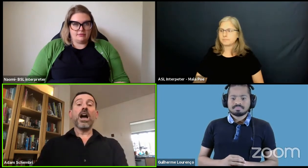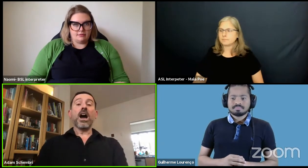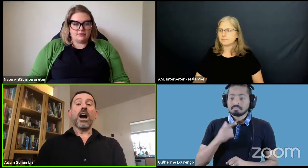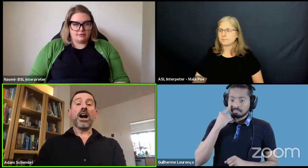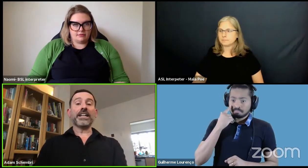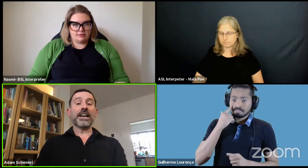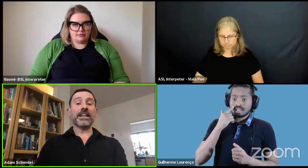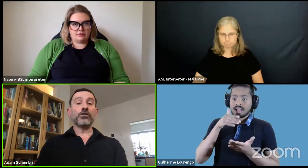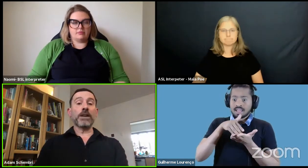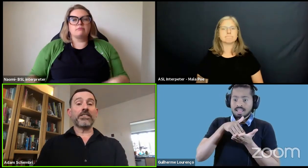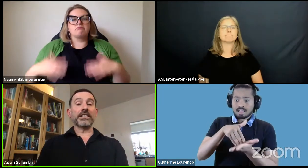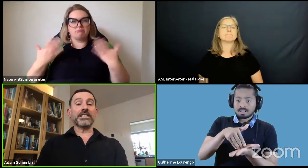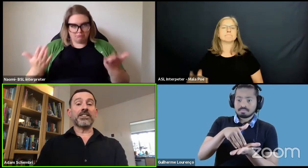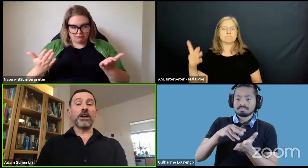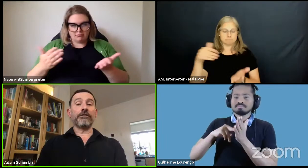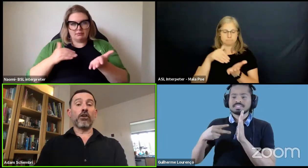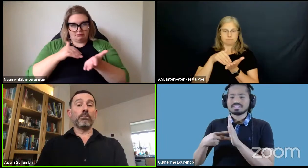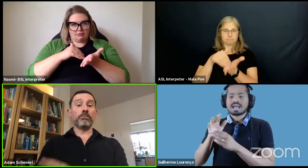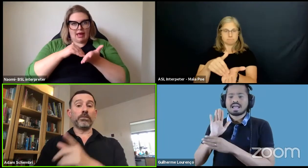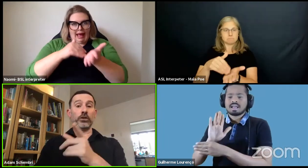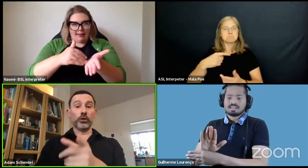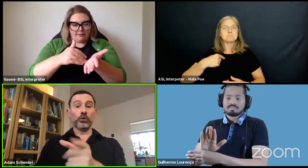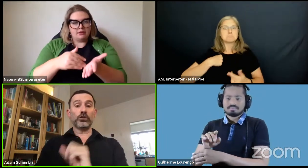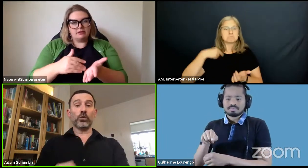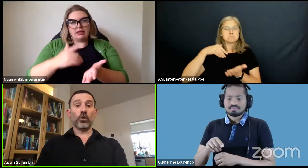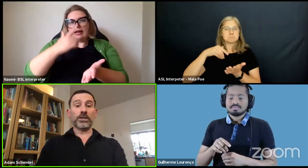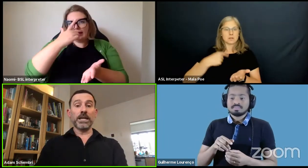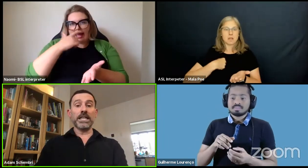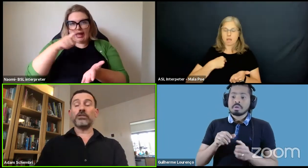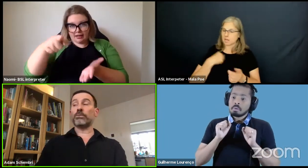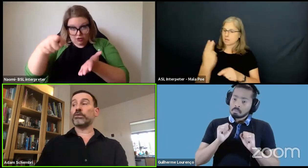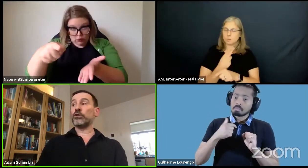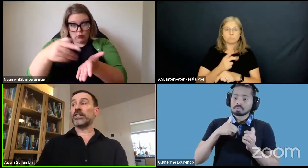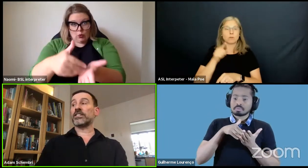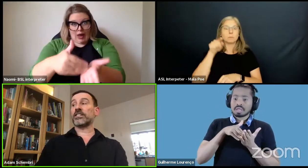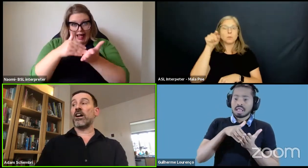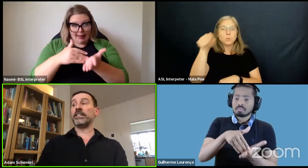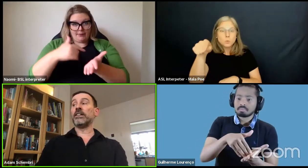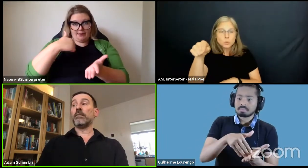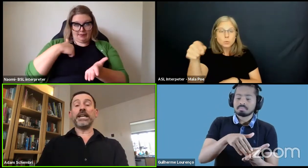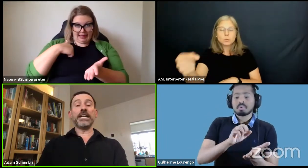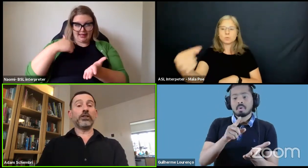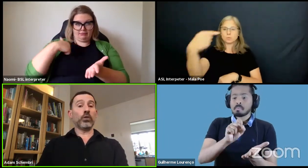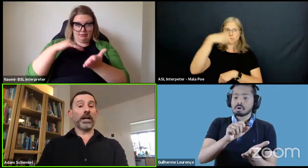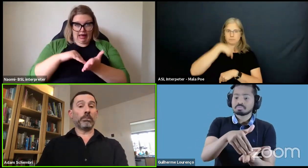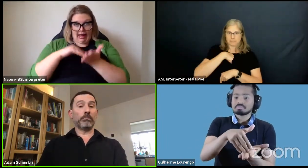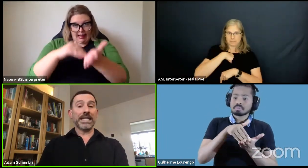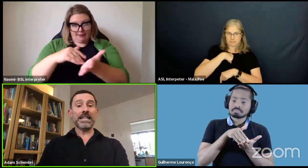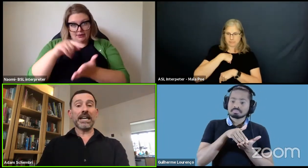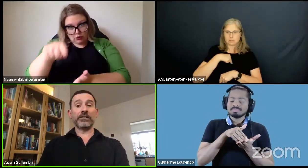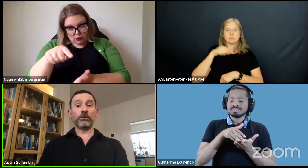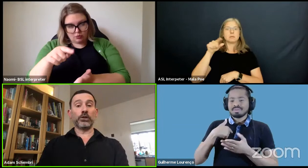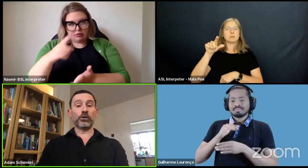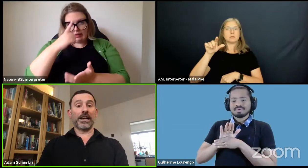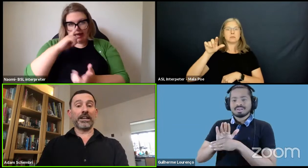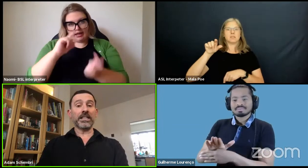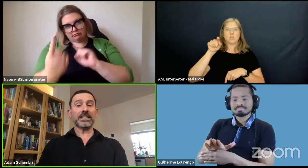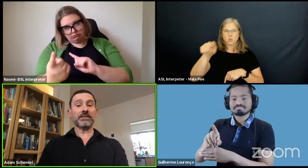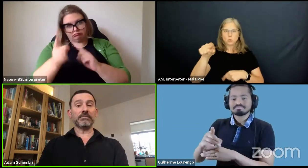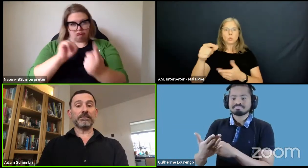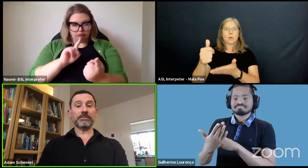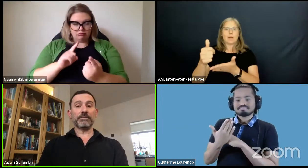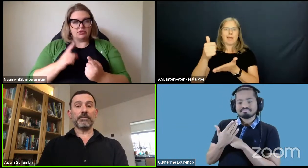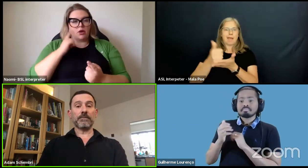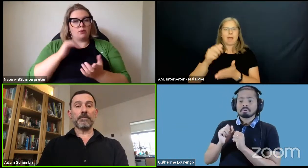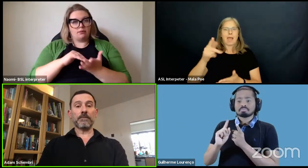Okay, I can direct that sign from you towards me to produce a sign meaning you help me, and it would look like